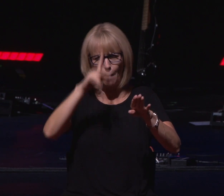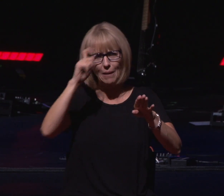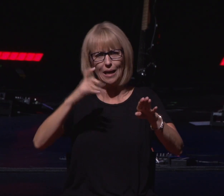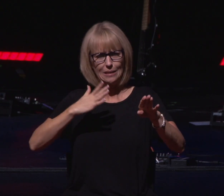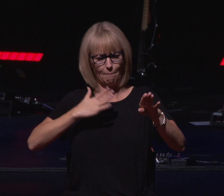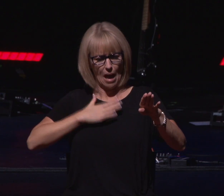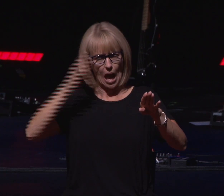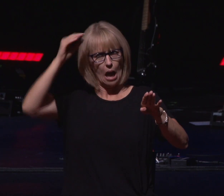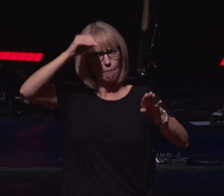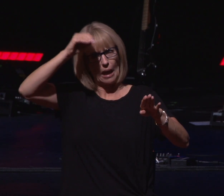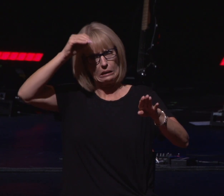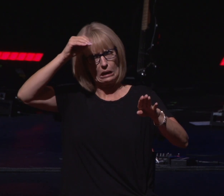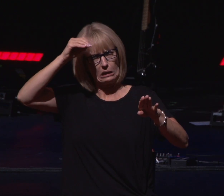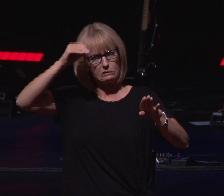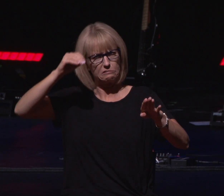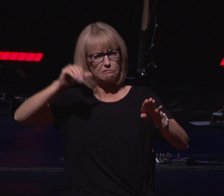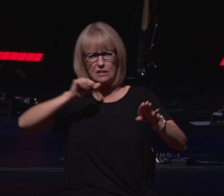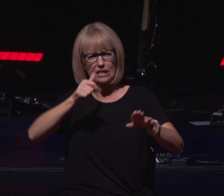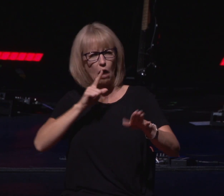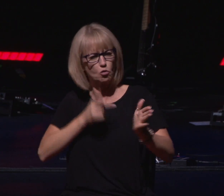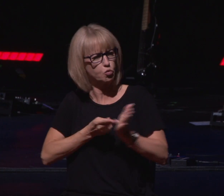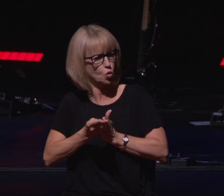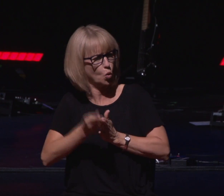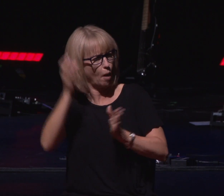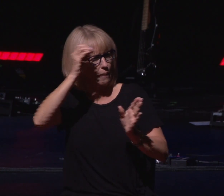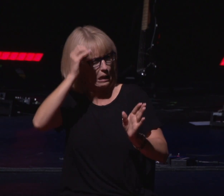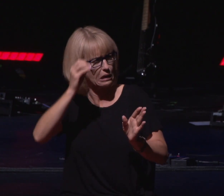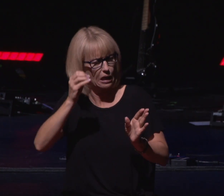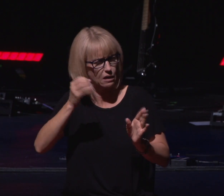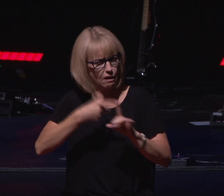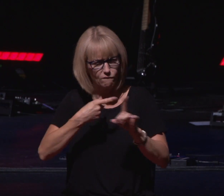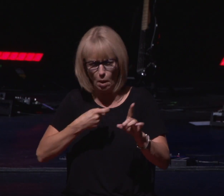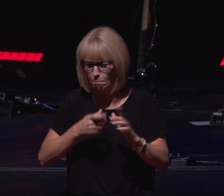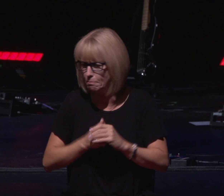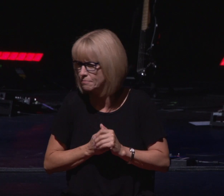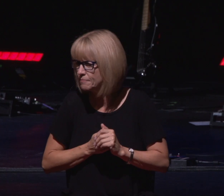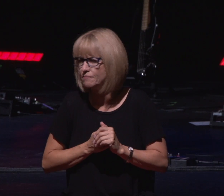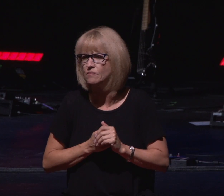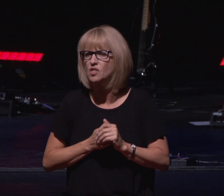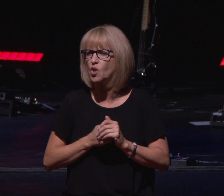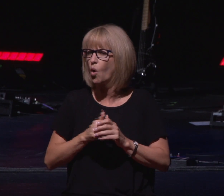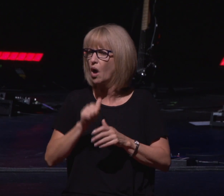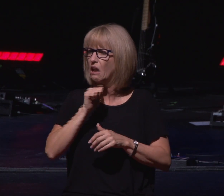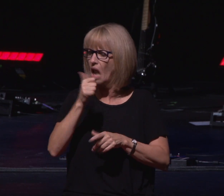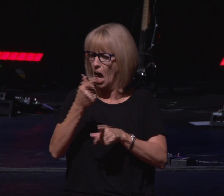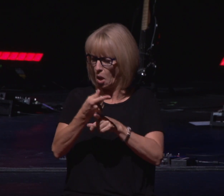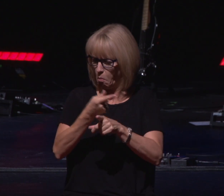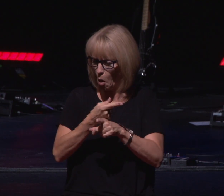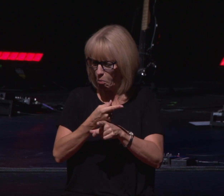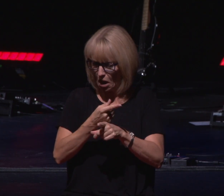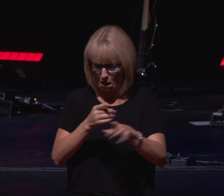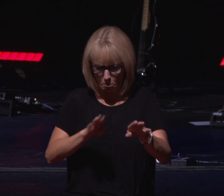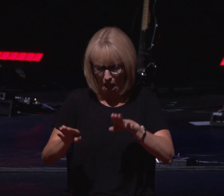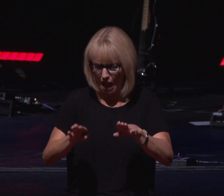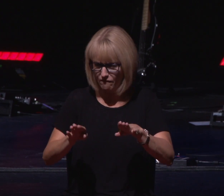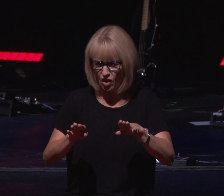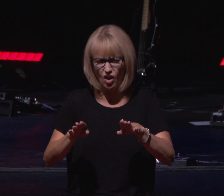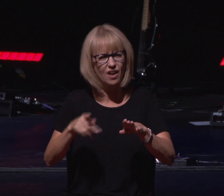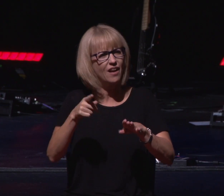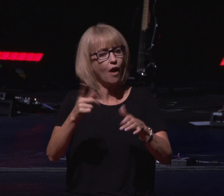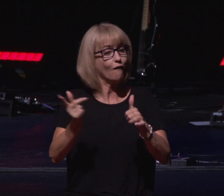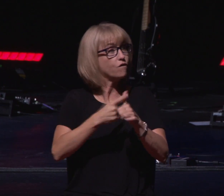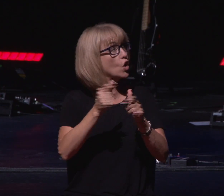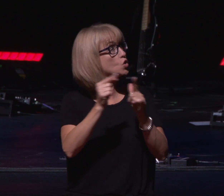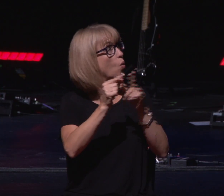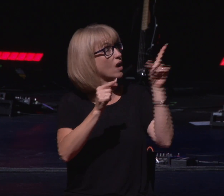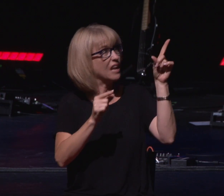opinions. Now, we can see the extremes of it when people do those horrible, unjust behaviors with the very first word, dislike, and that happens with